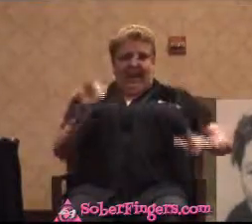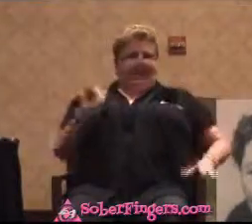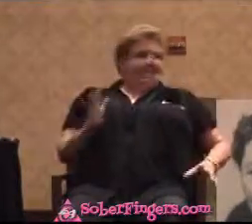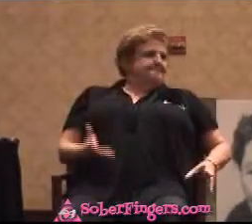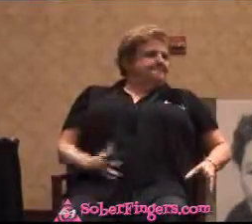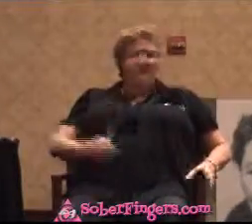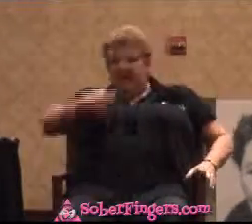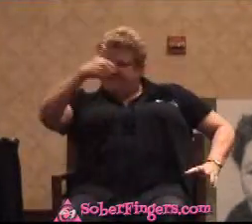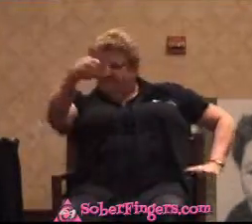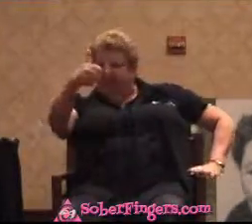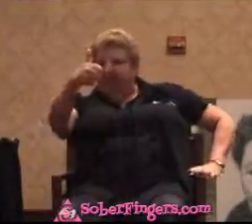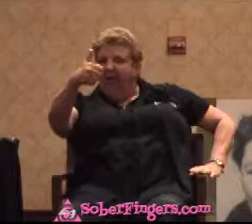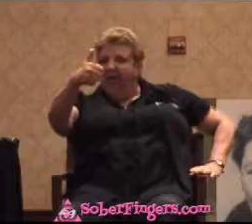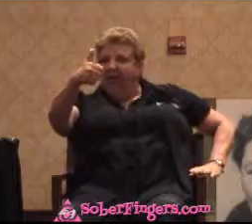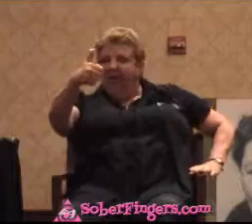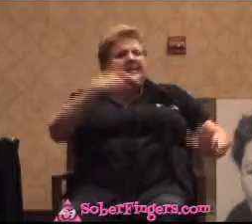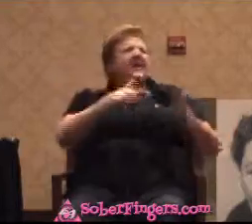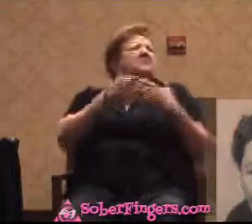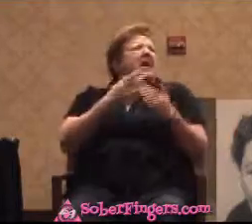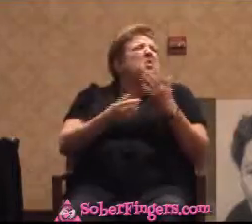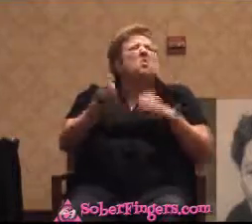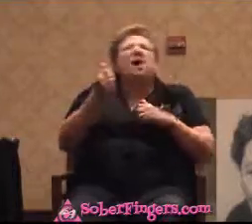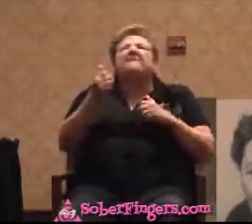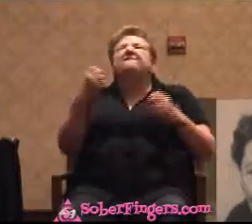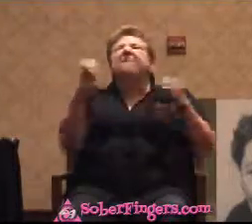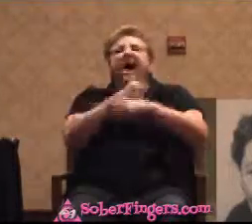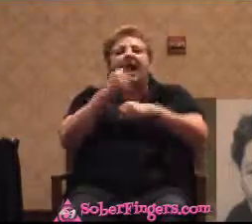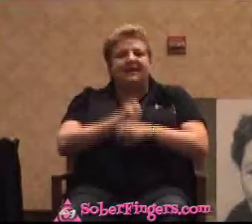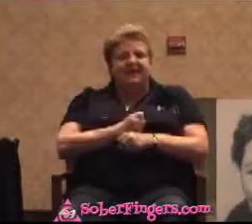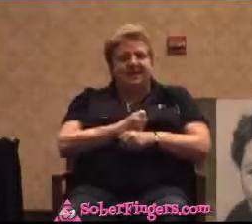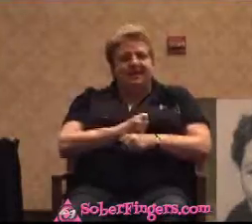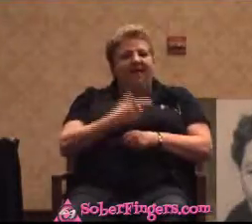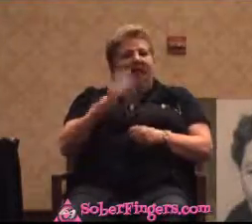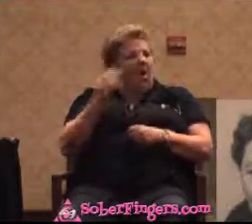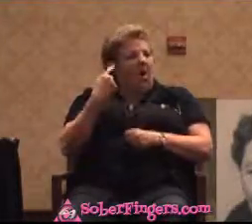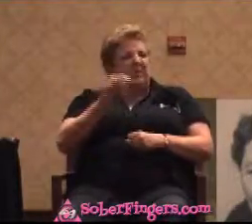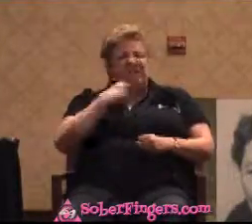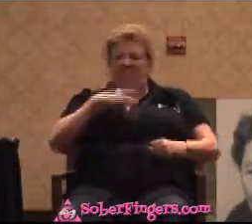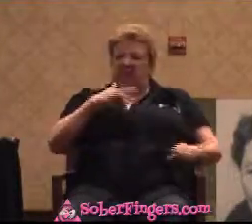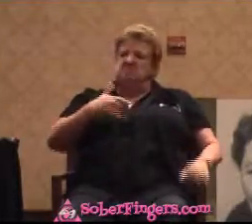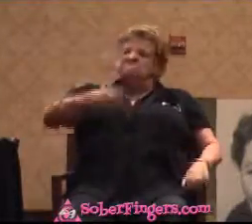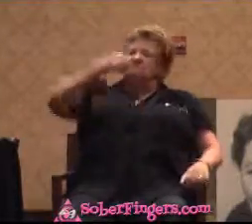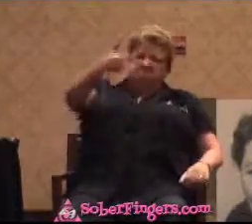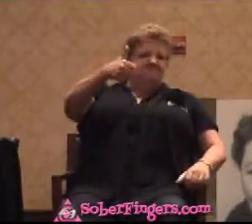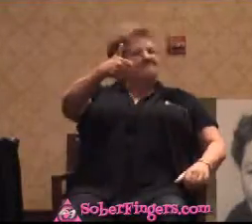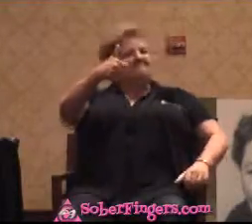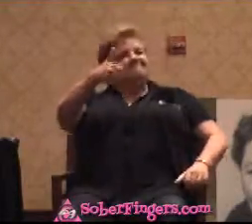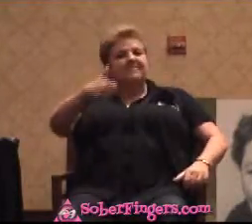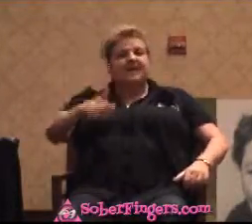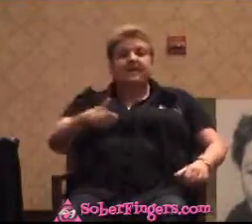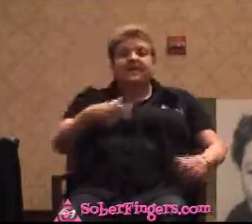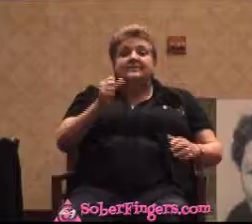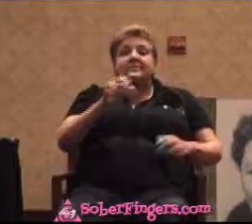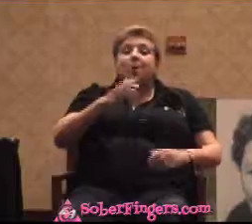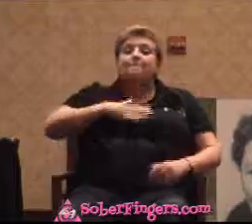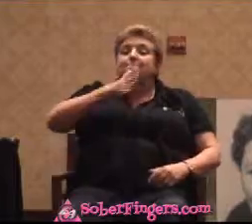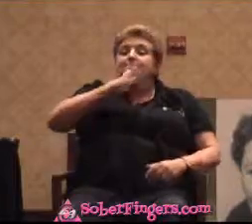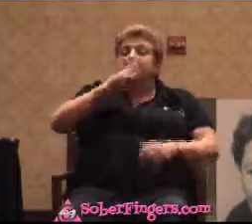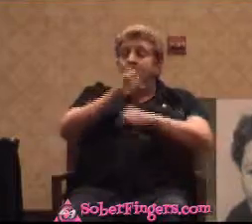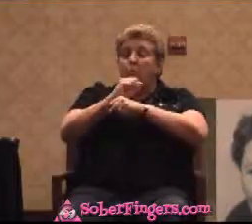doesn't matter what bar fight I got in, this was the sign. And so my mother had worked at this restaurant, and she had worked as long as she could,